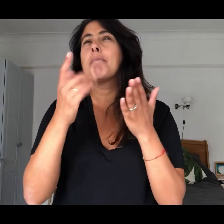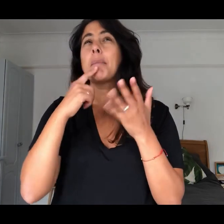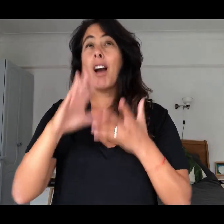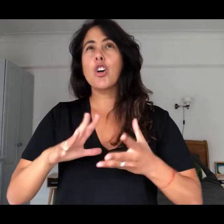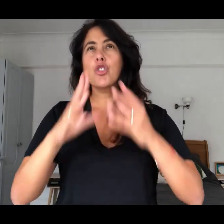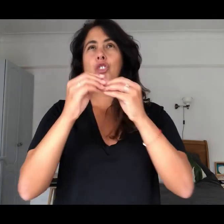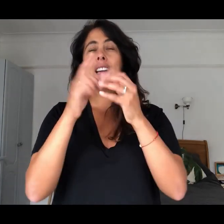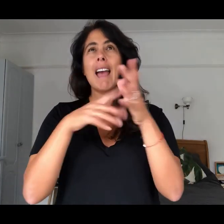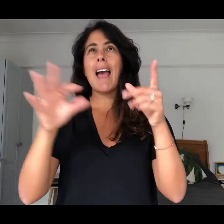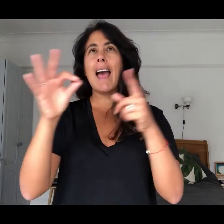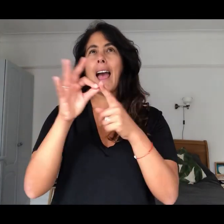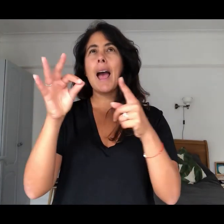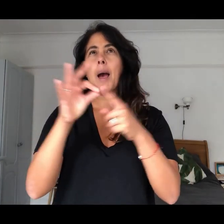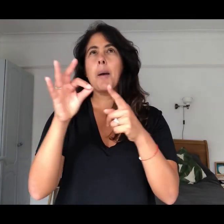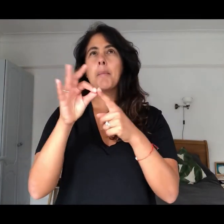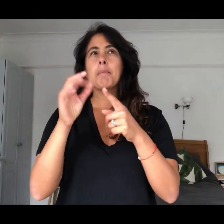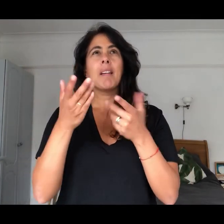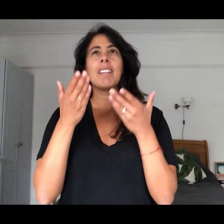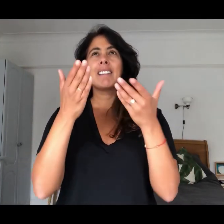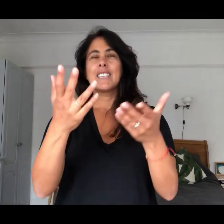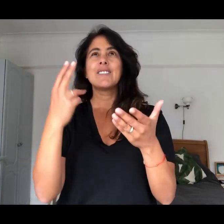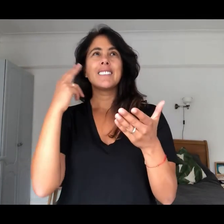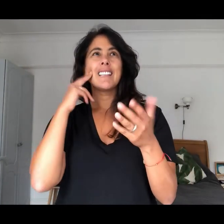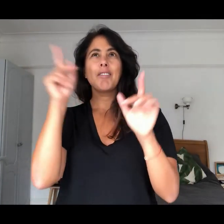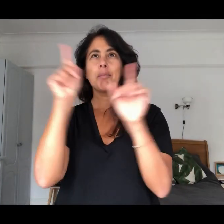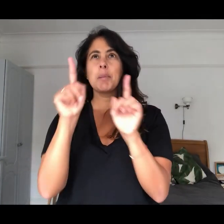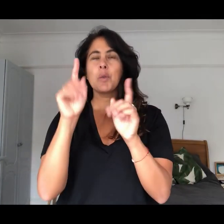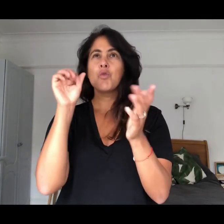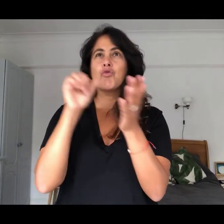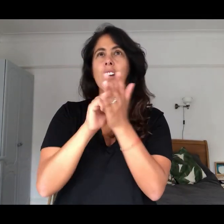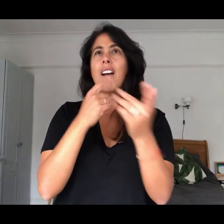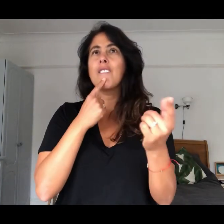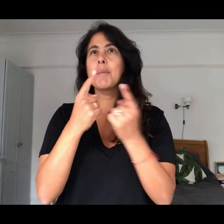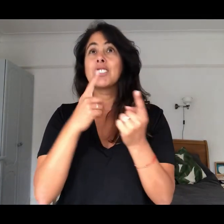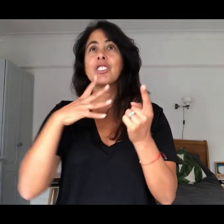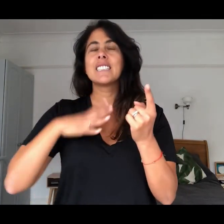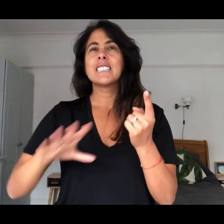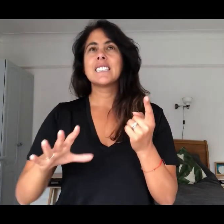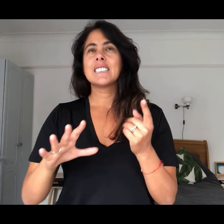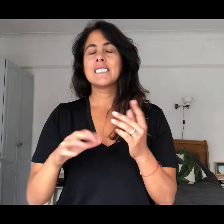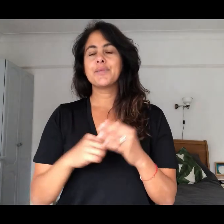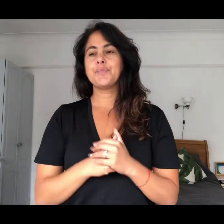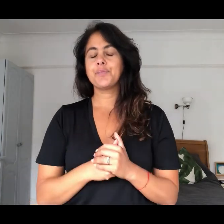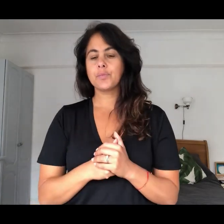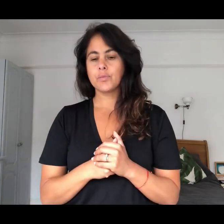adventures. Maybe I'll create an app that gets the people the information they need.